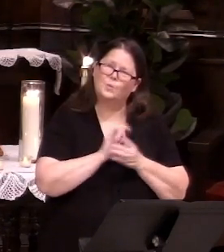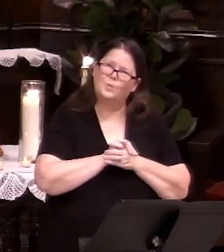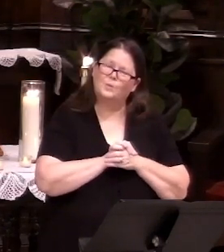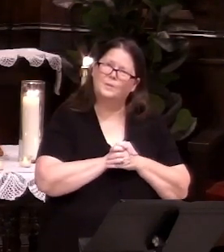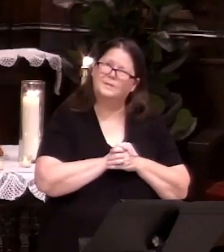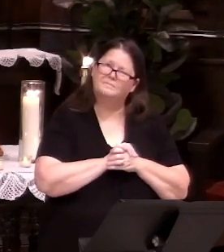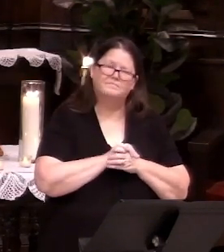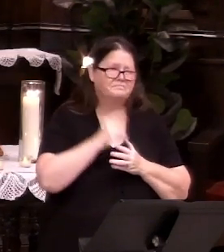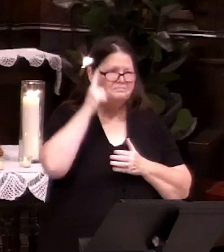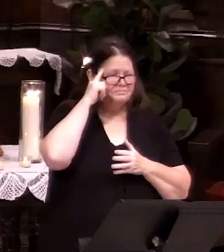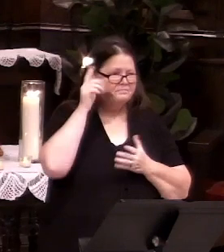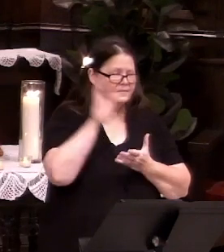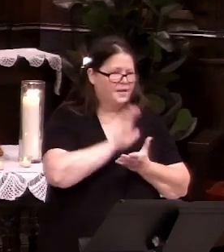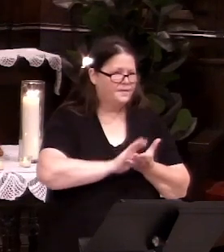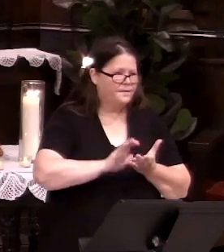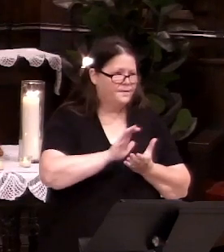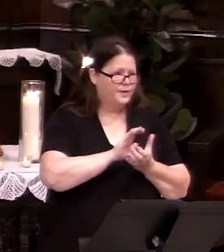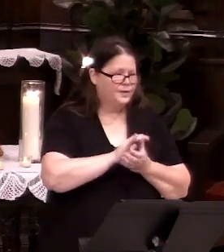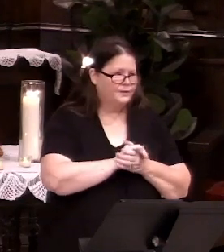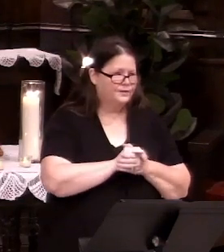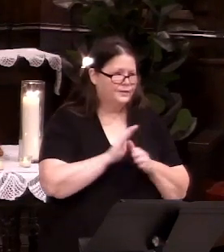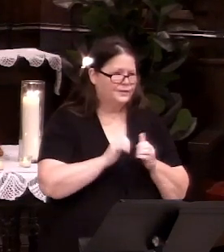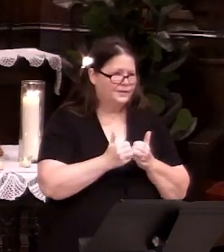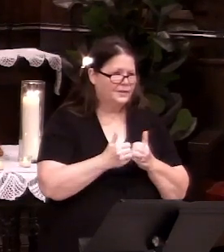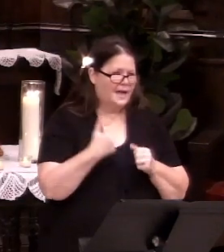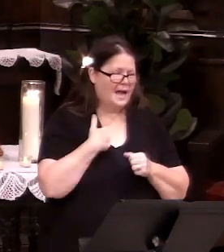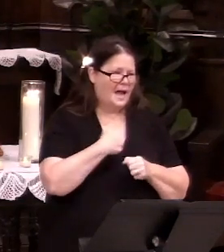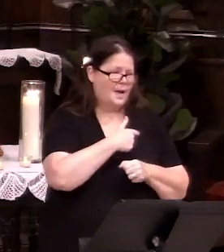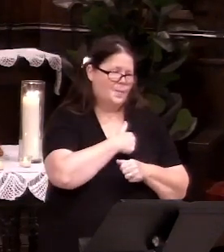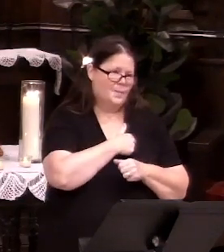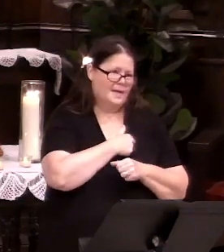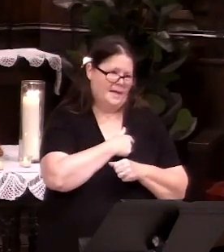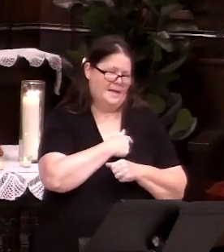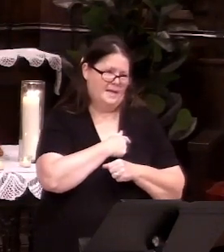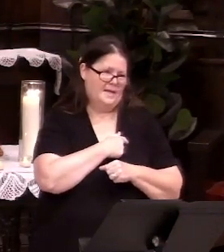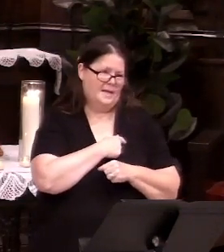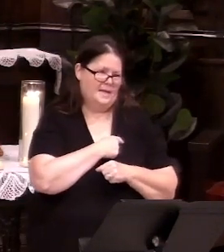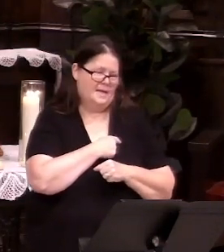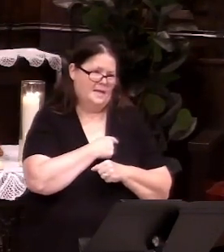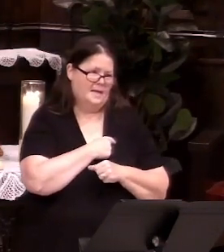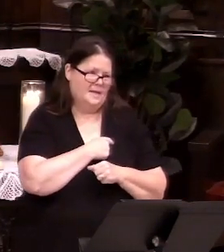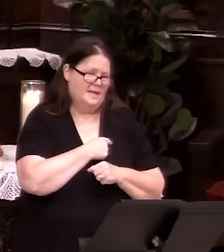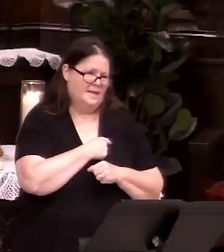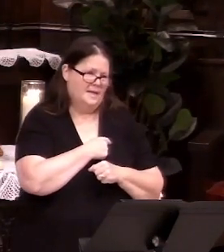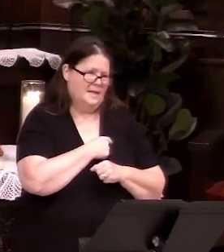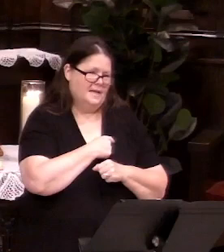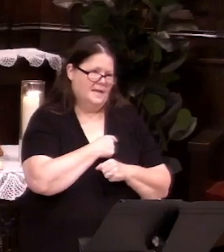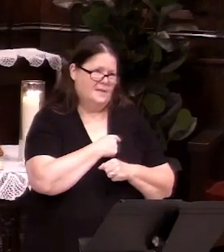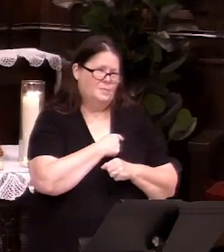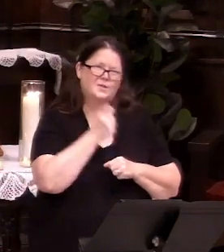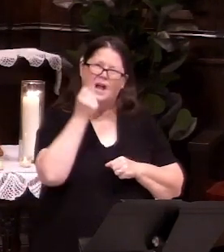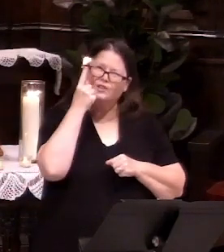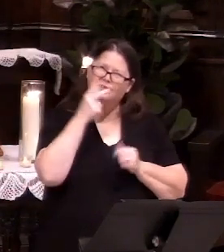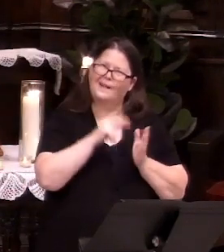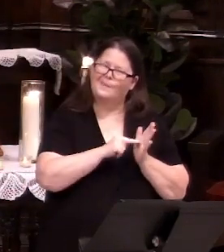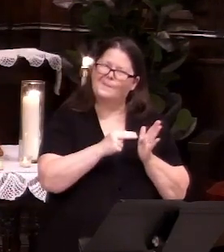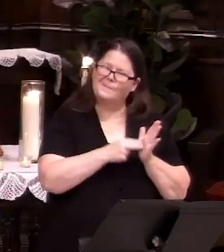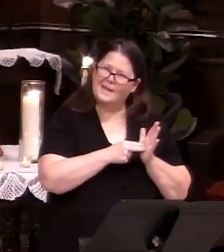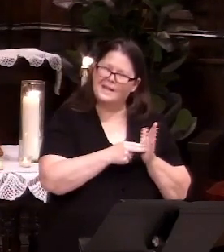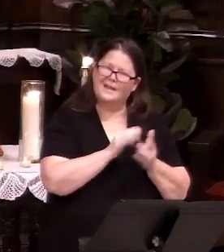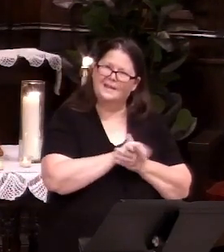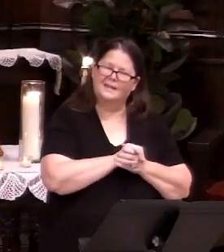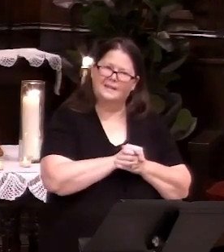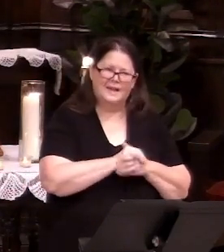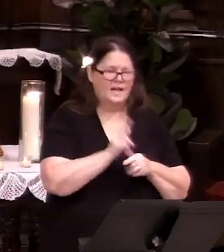Confused as to how we are supposed to take this word and use it